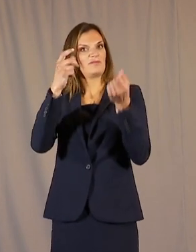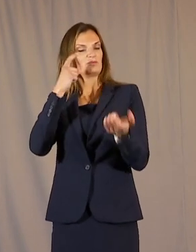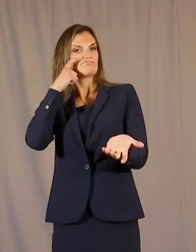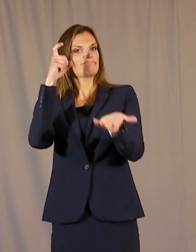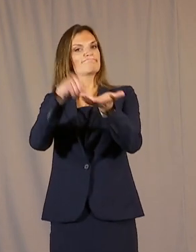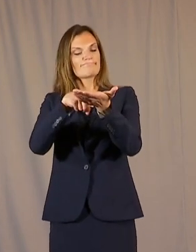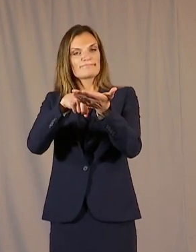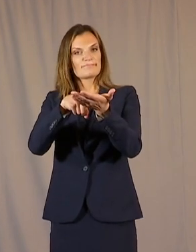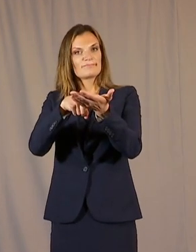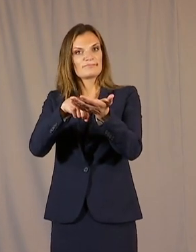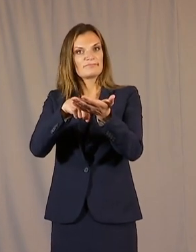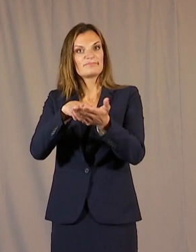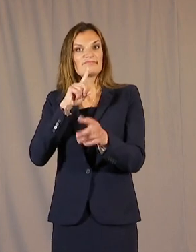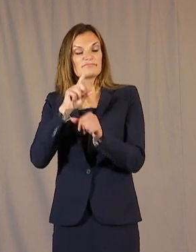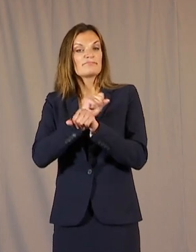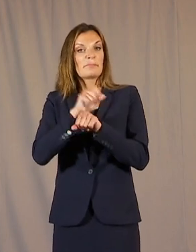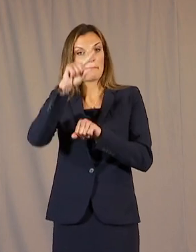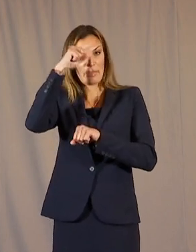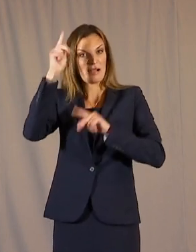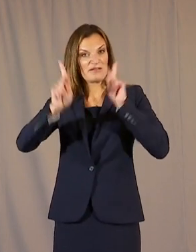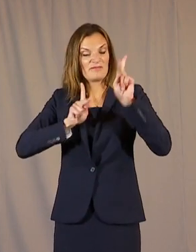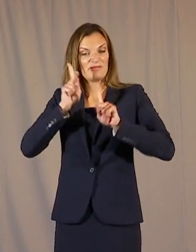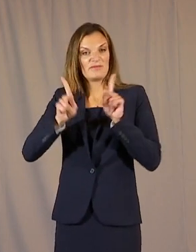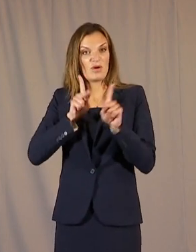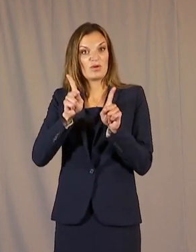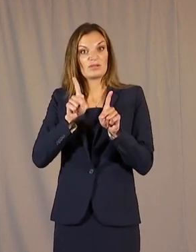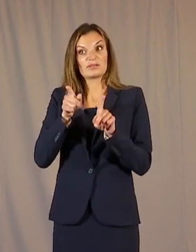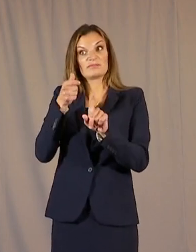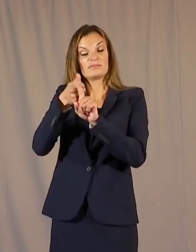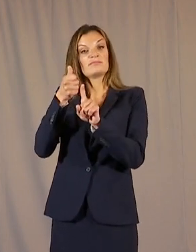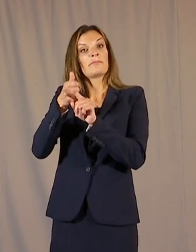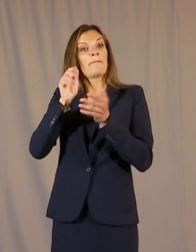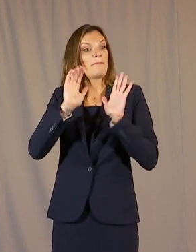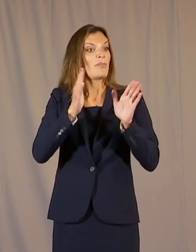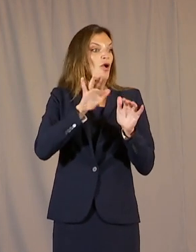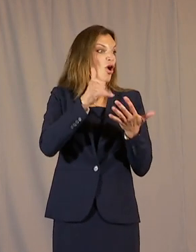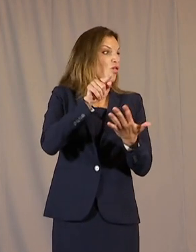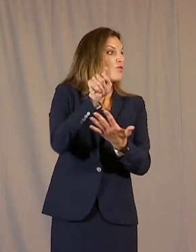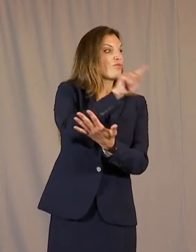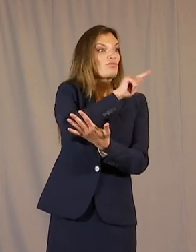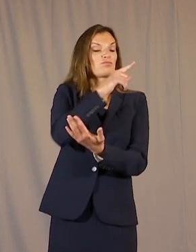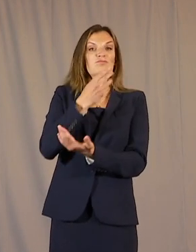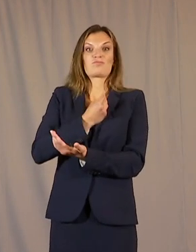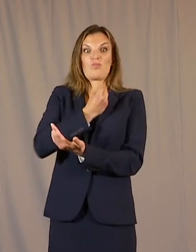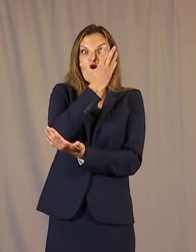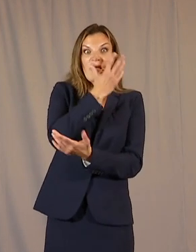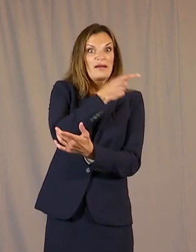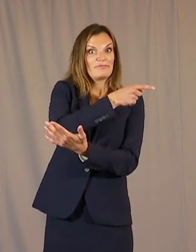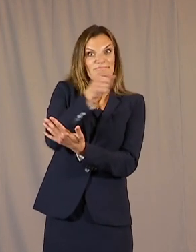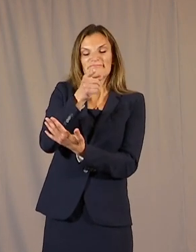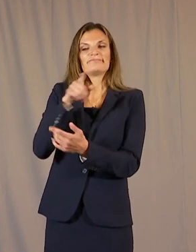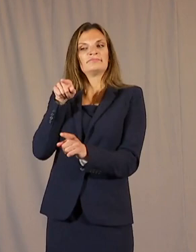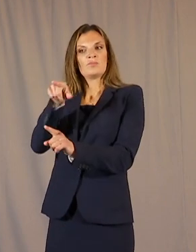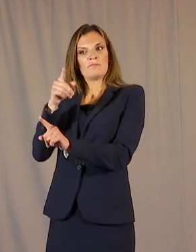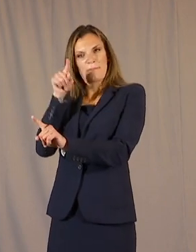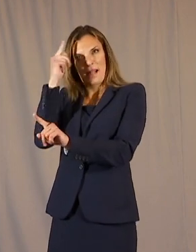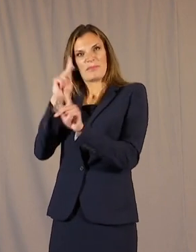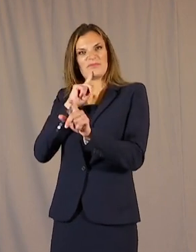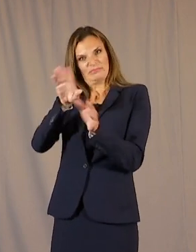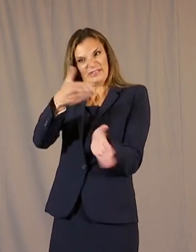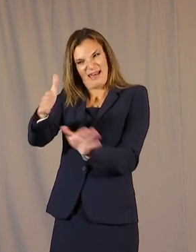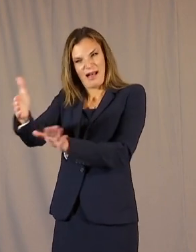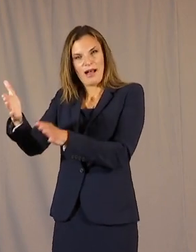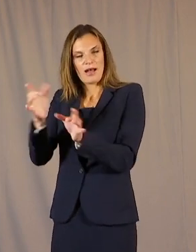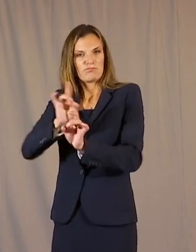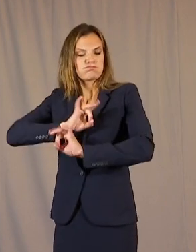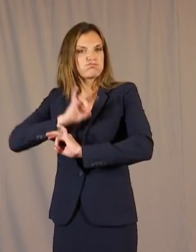acknowledge that black folks were dying at far greater rates than their counterparts was a